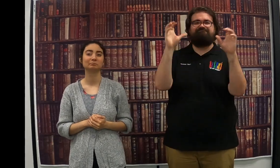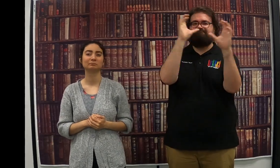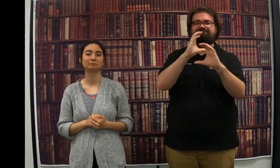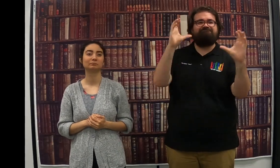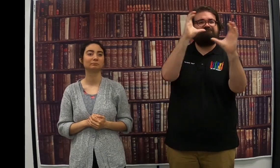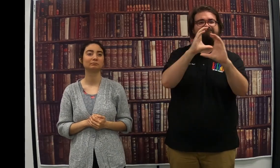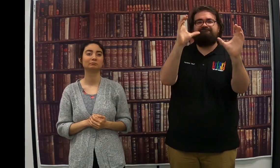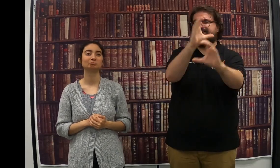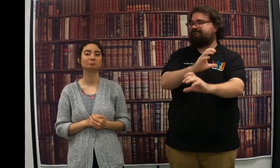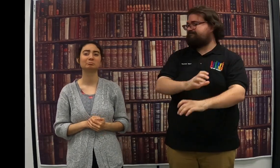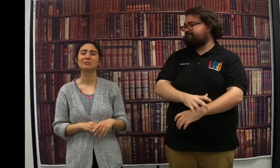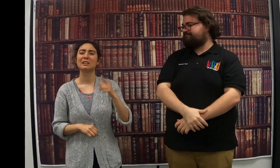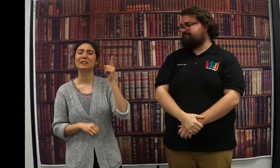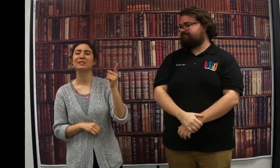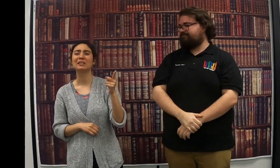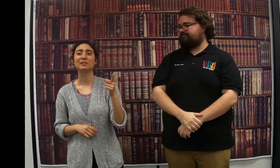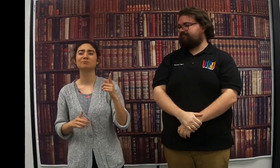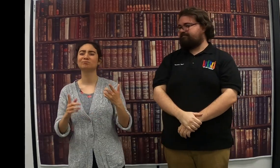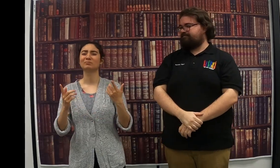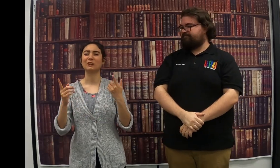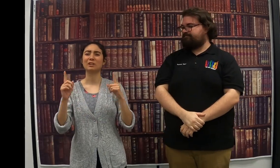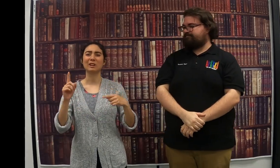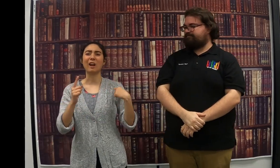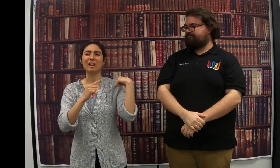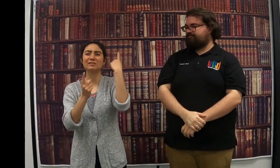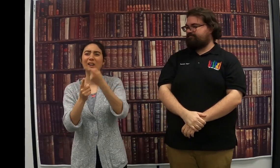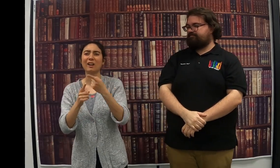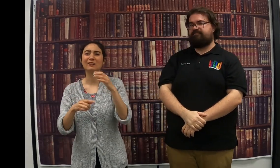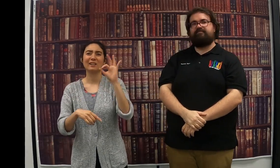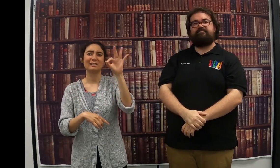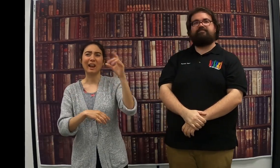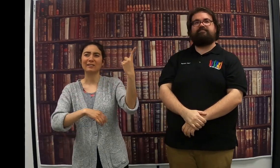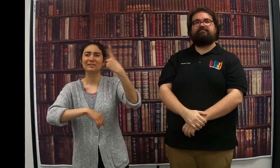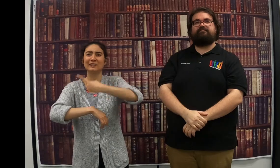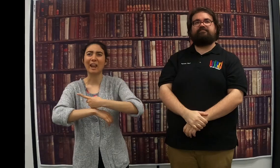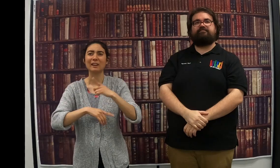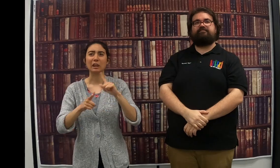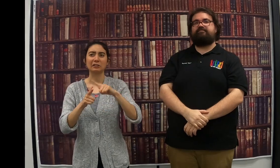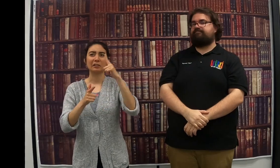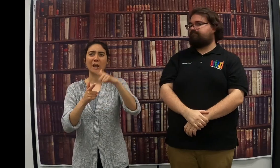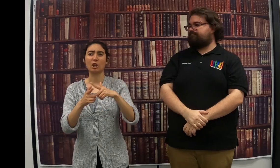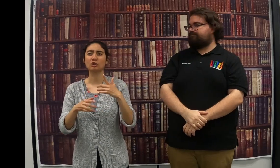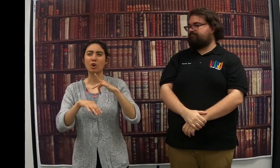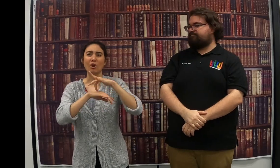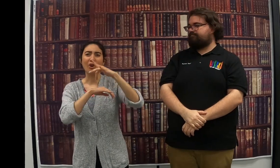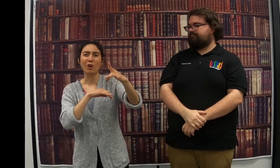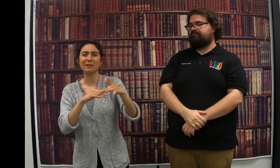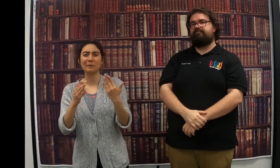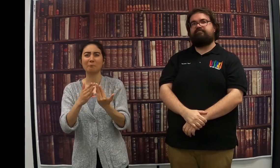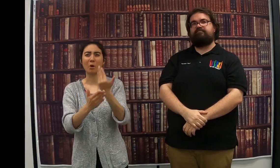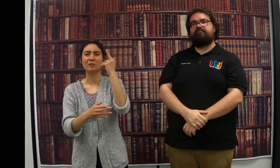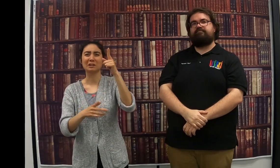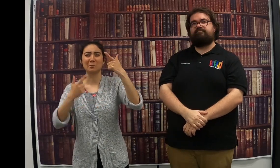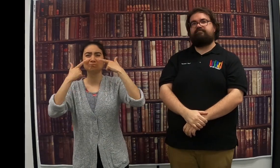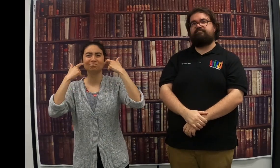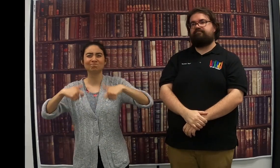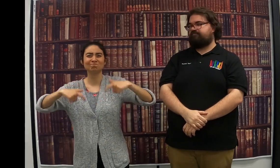must keep searching." He sought until the 9th day, and then early in the morning he cried, "I have